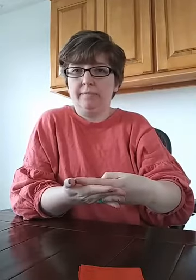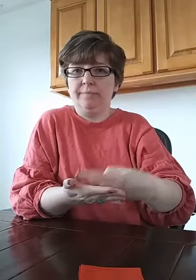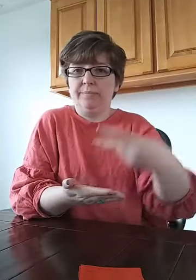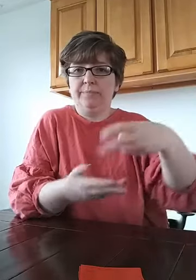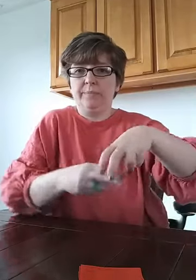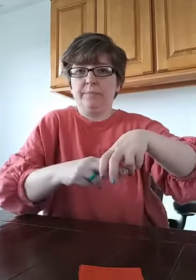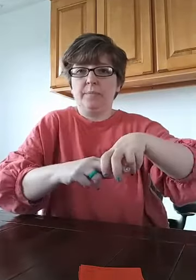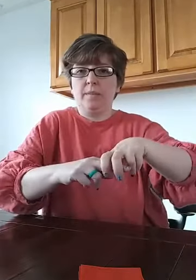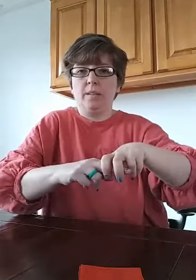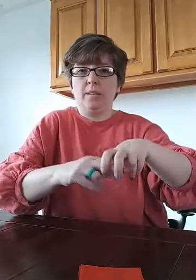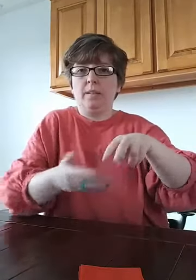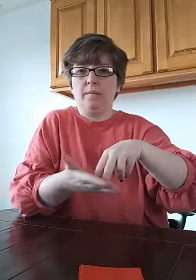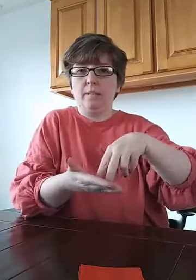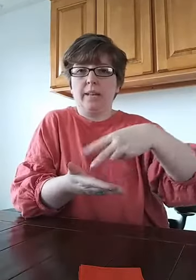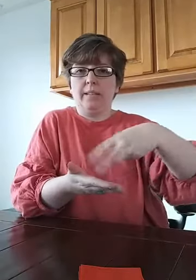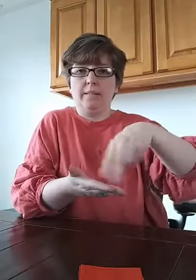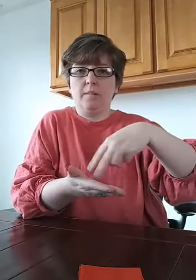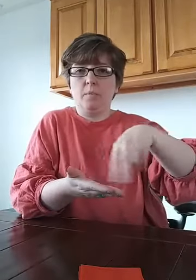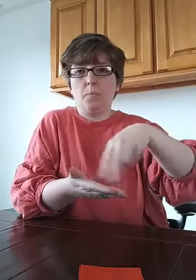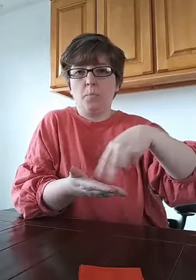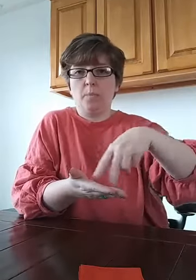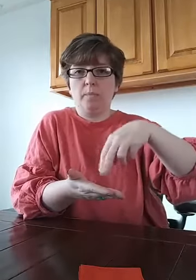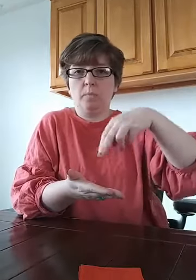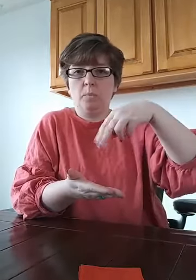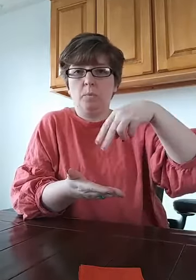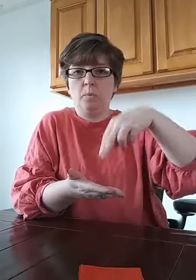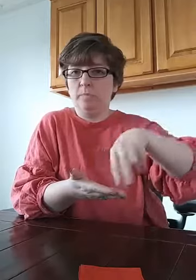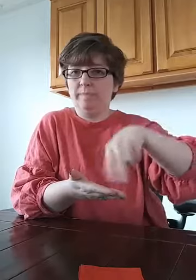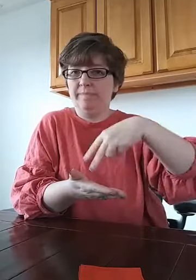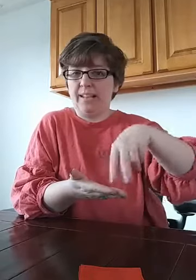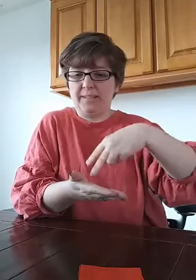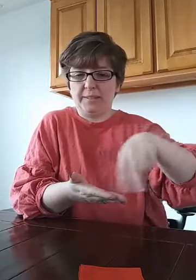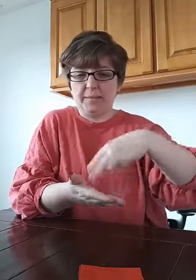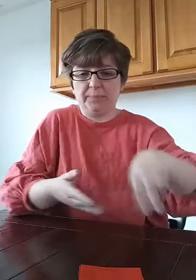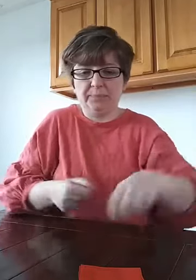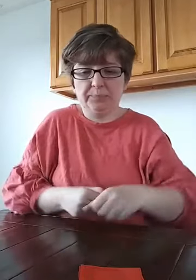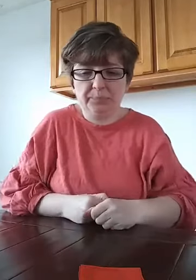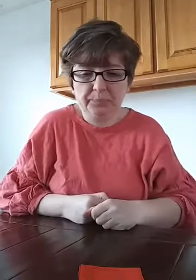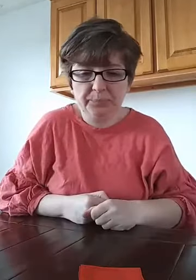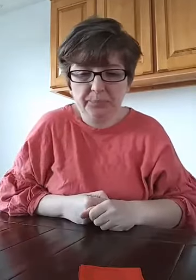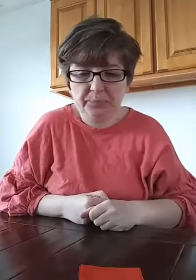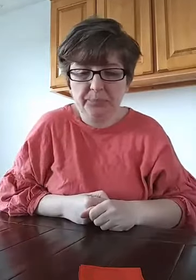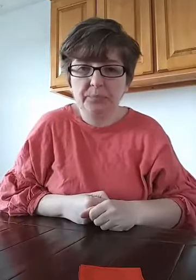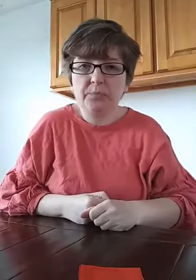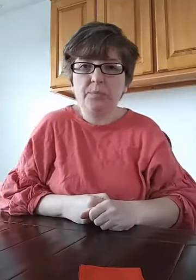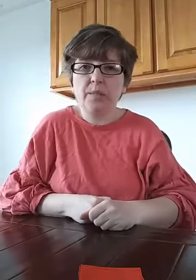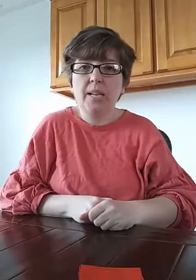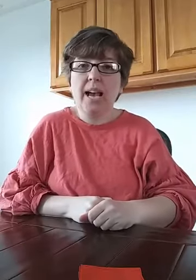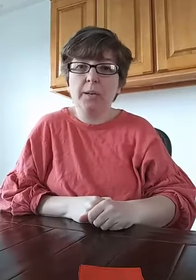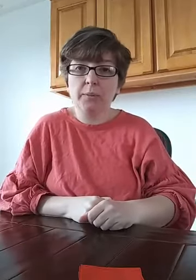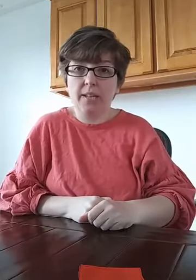dance outside